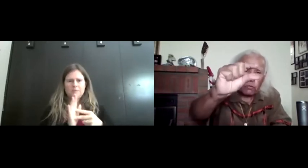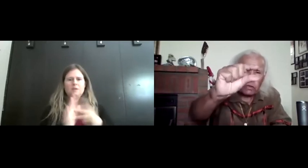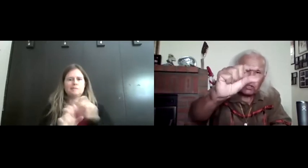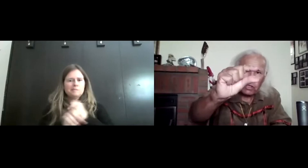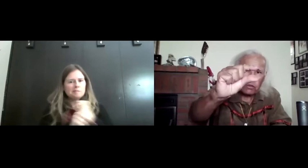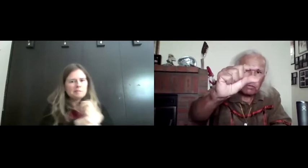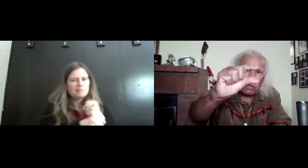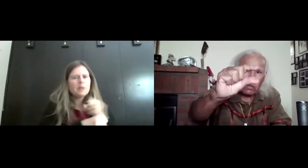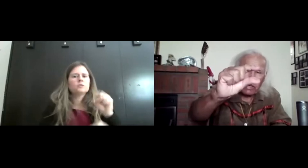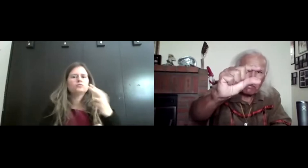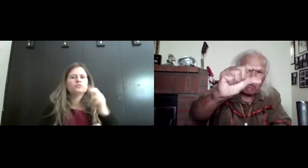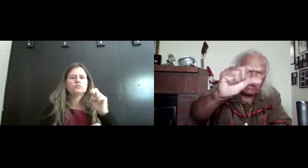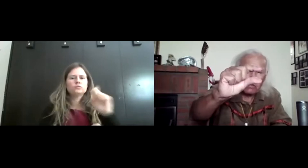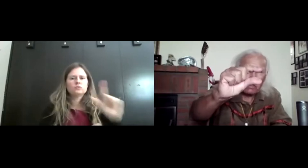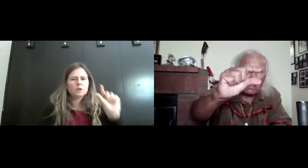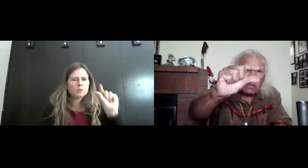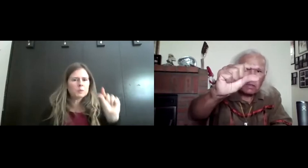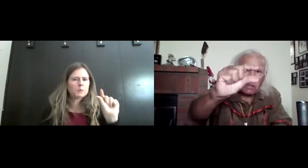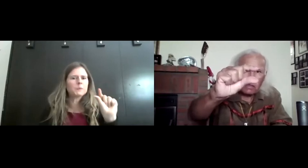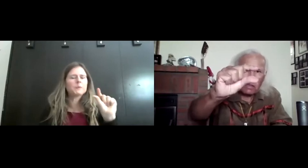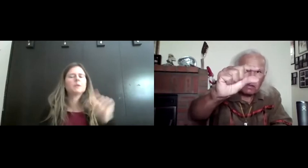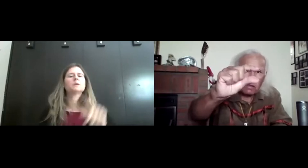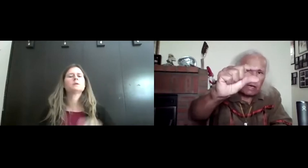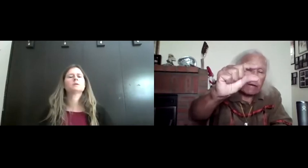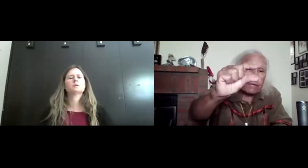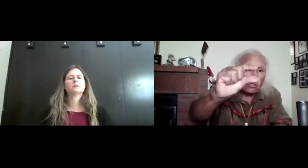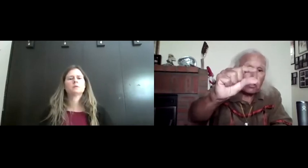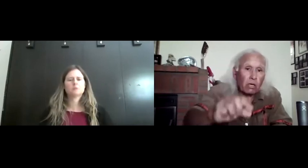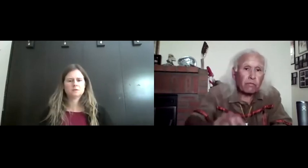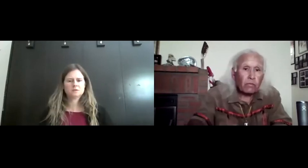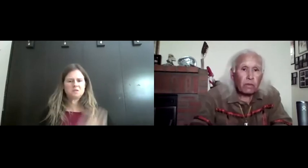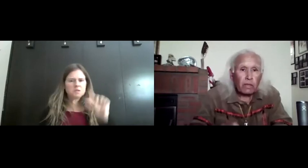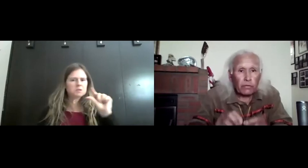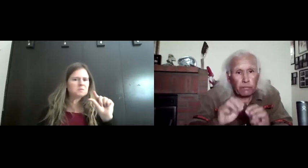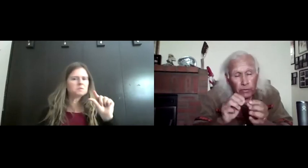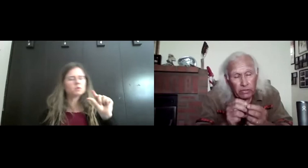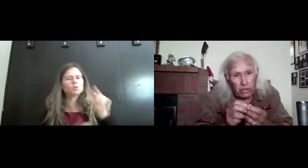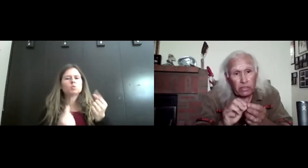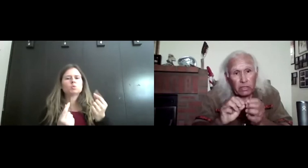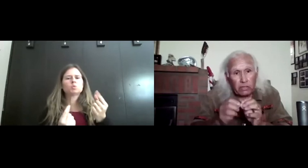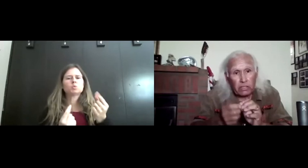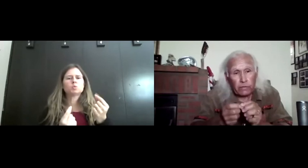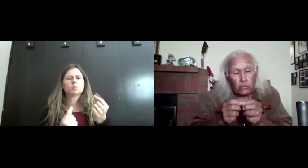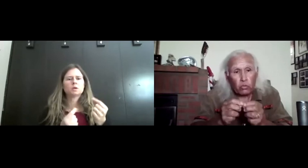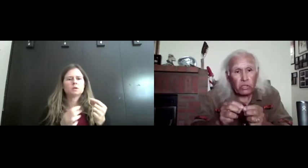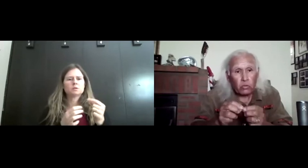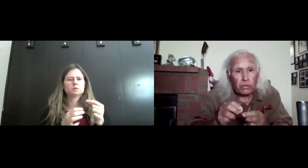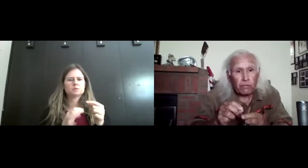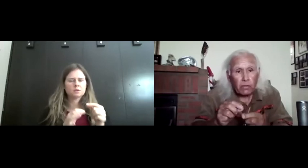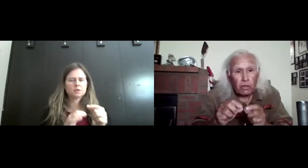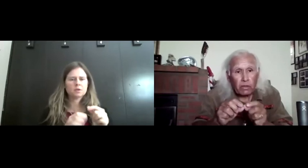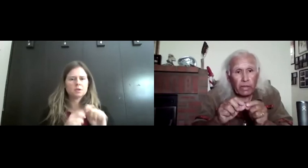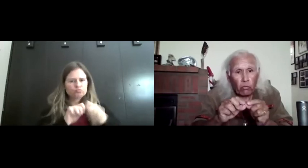small ovella shells. They're maybe at best a half inch long, and they're very delicate and difficult to work